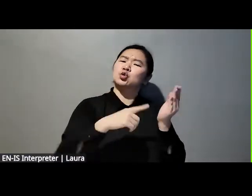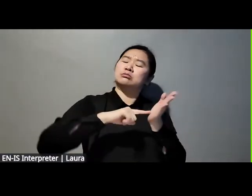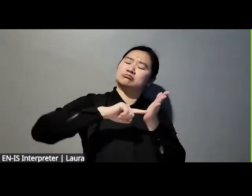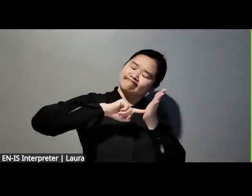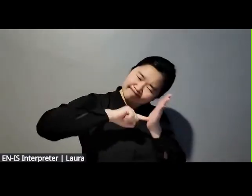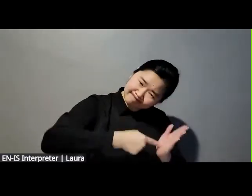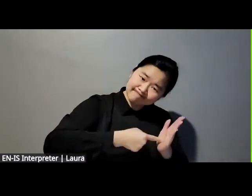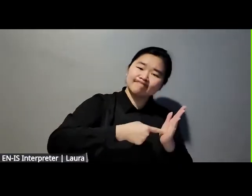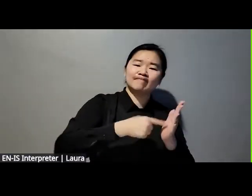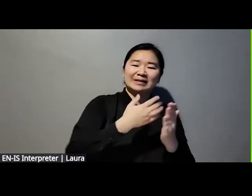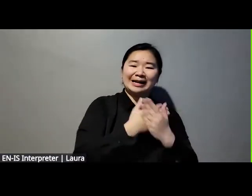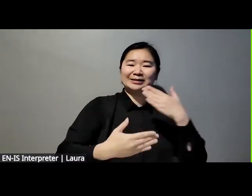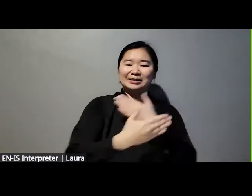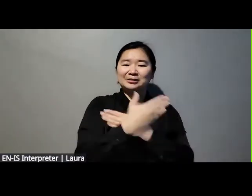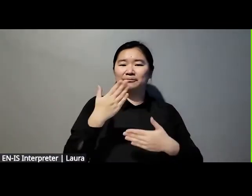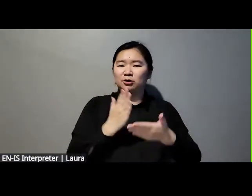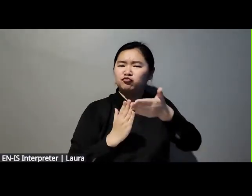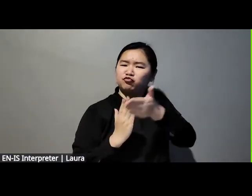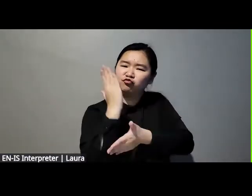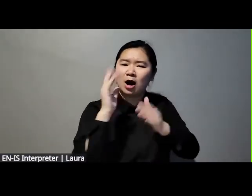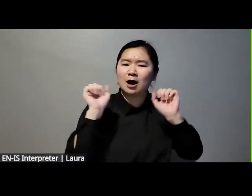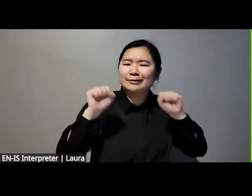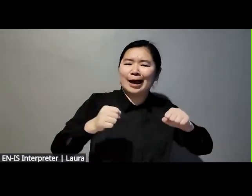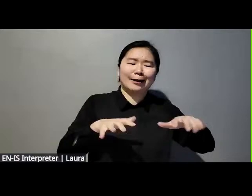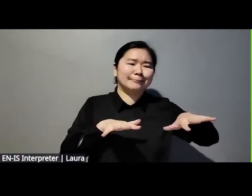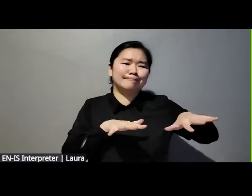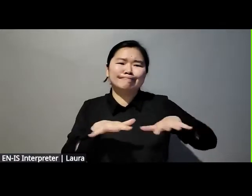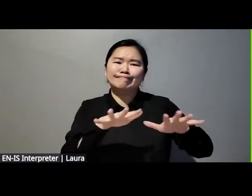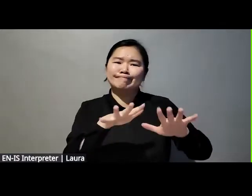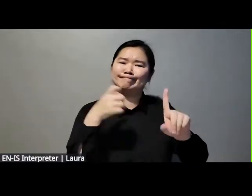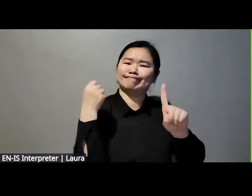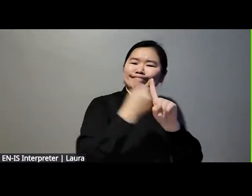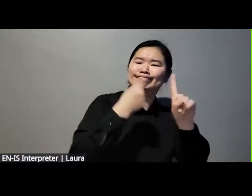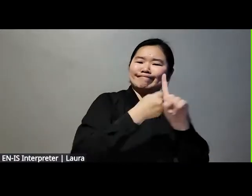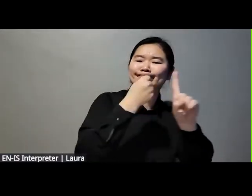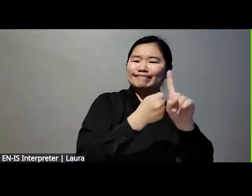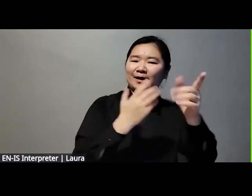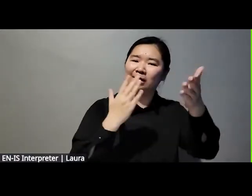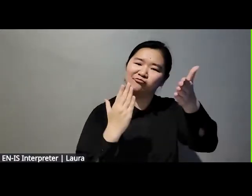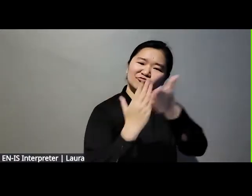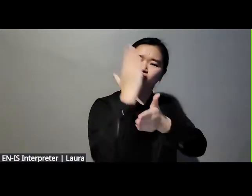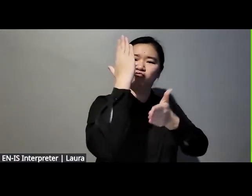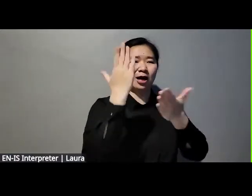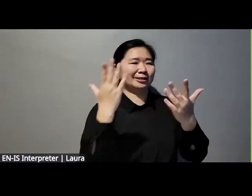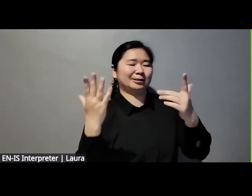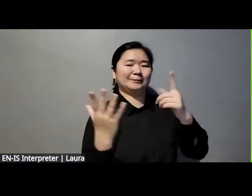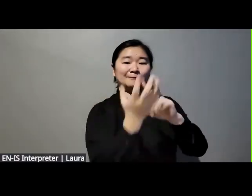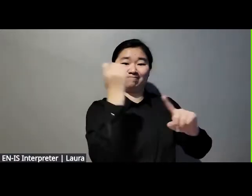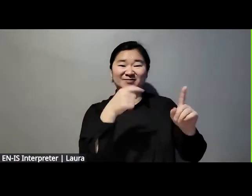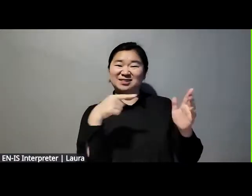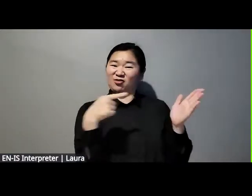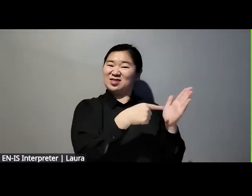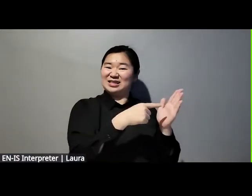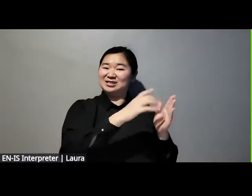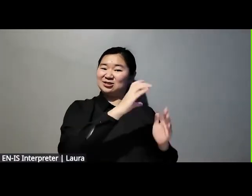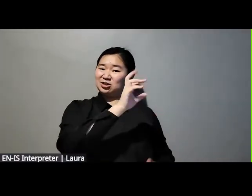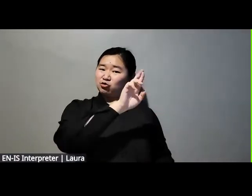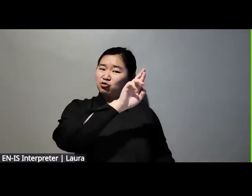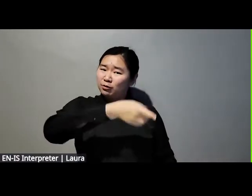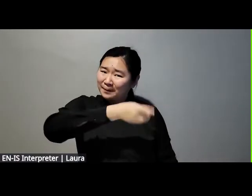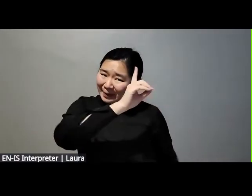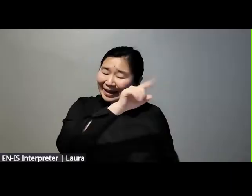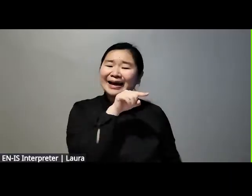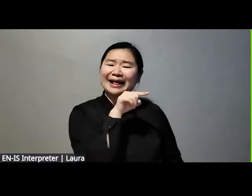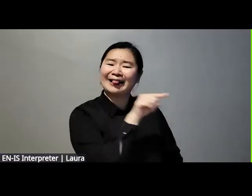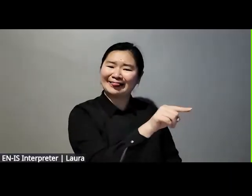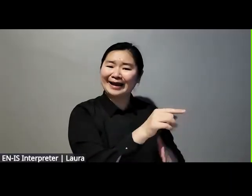had incredible years of advocacy across the world that shape how we build disability inclusion into